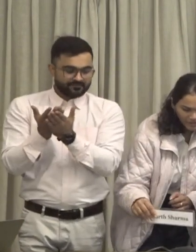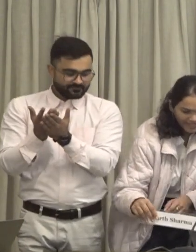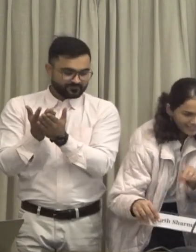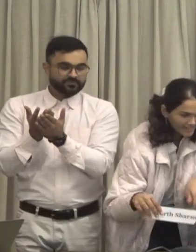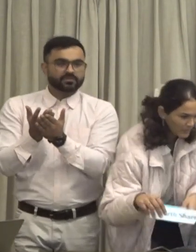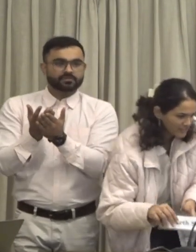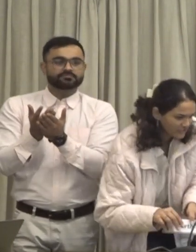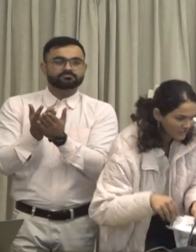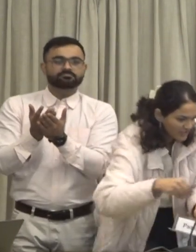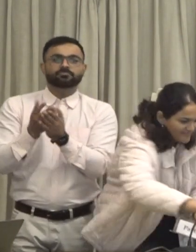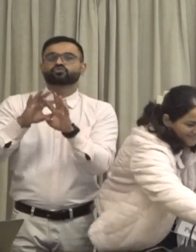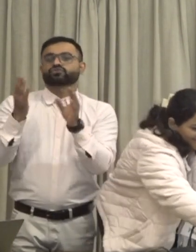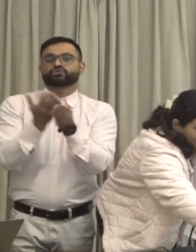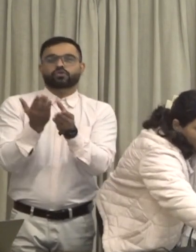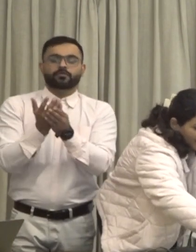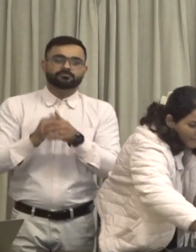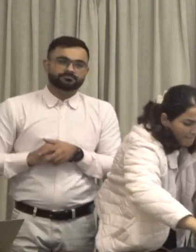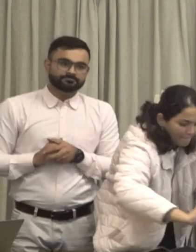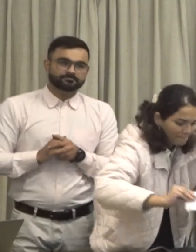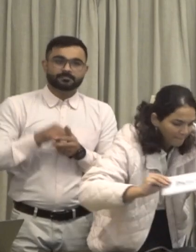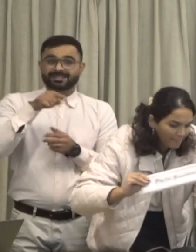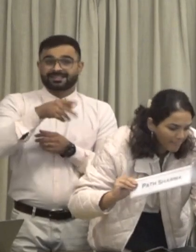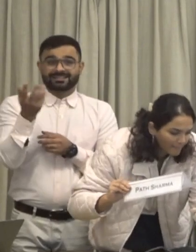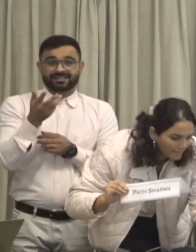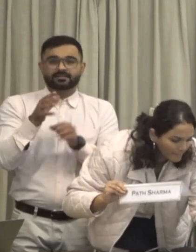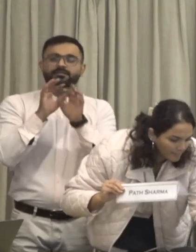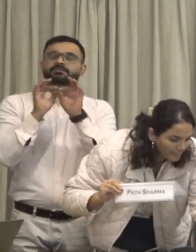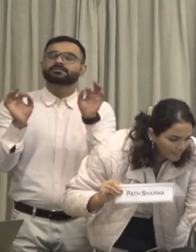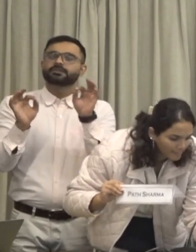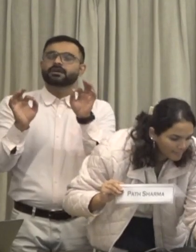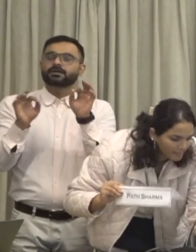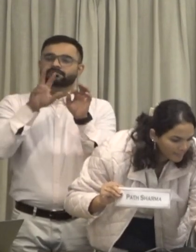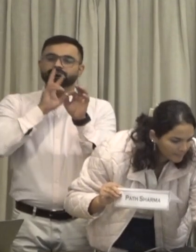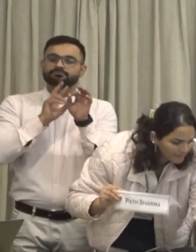a document. So this is how, very simply